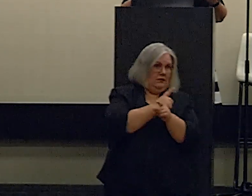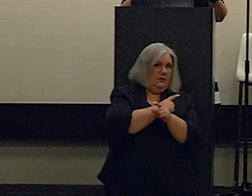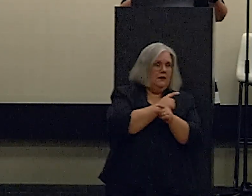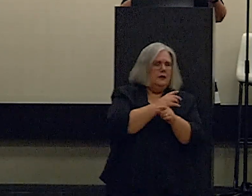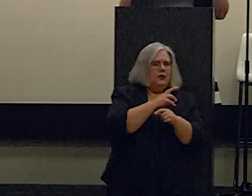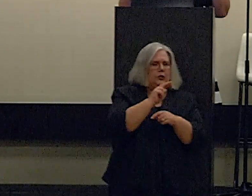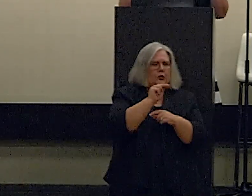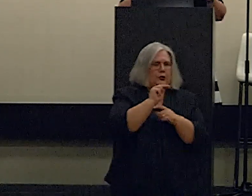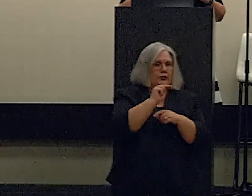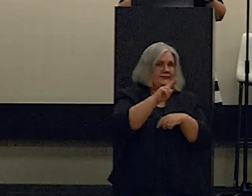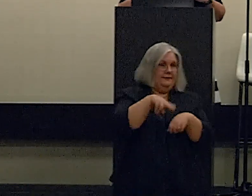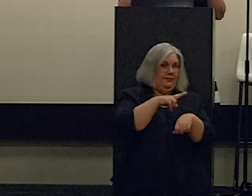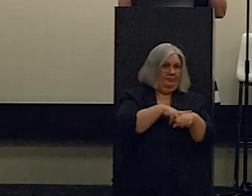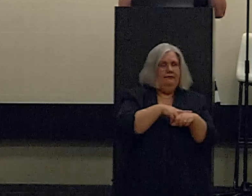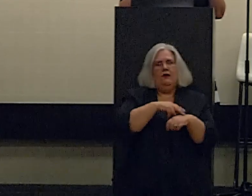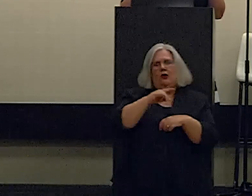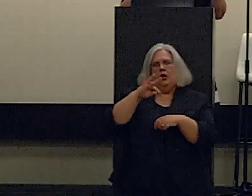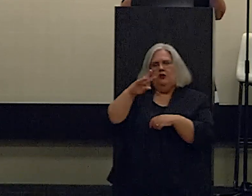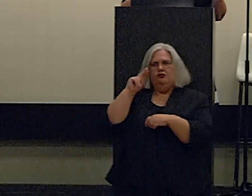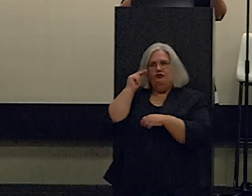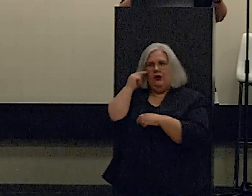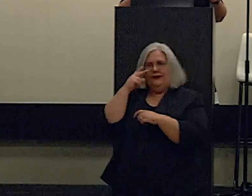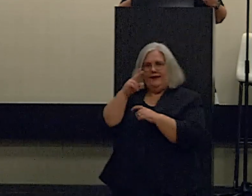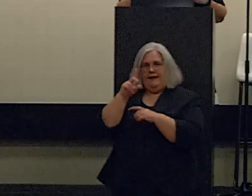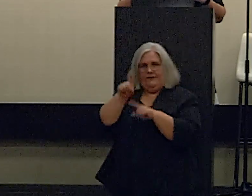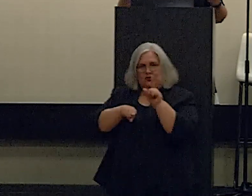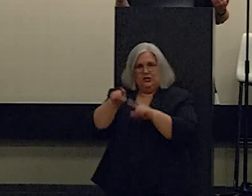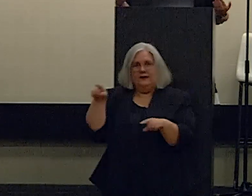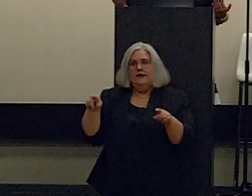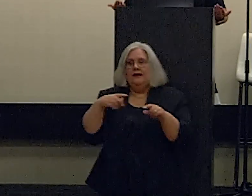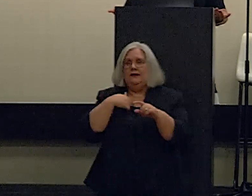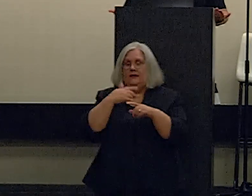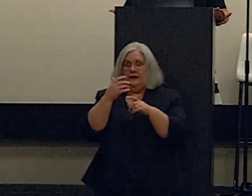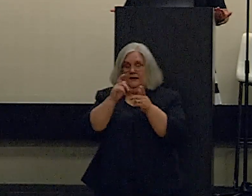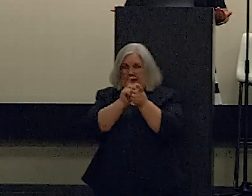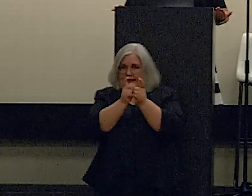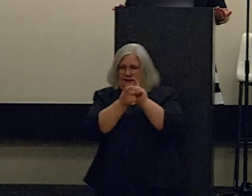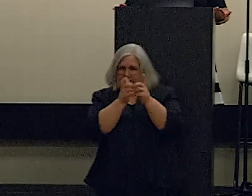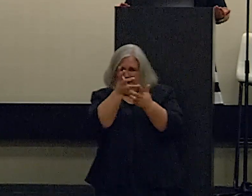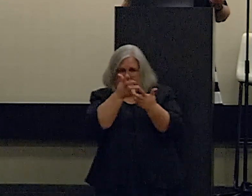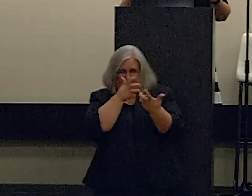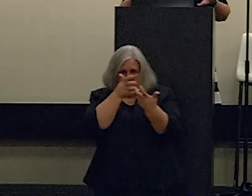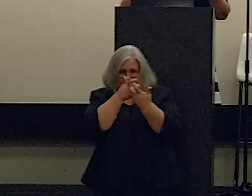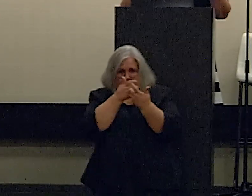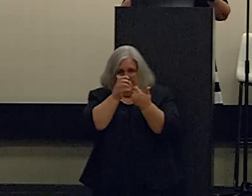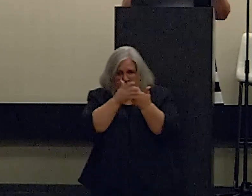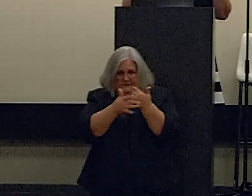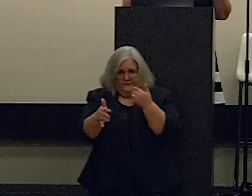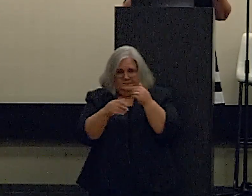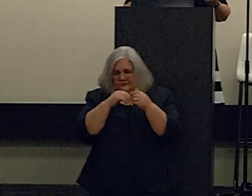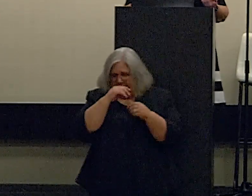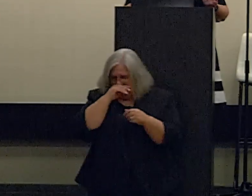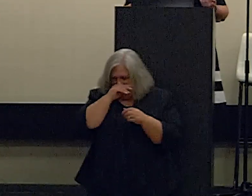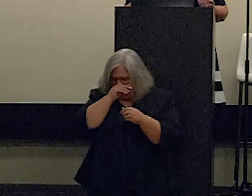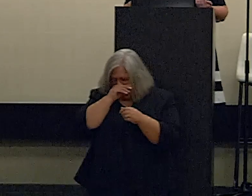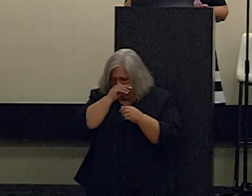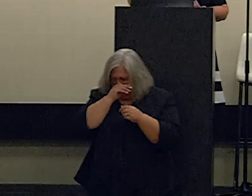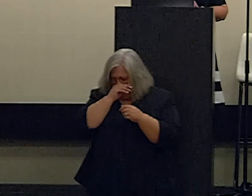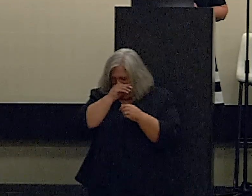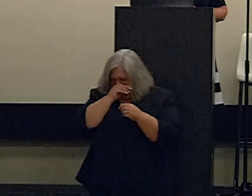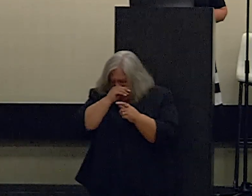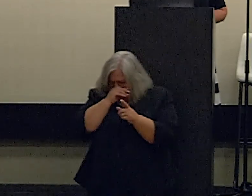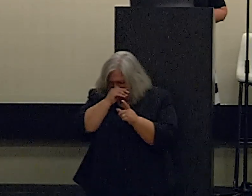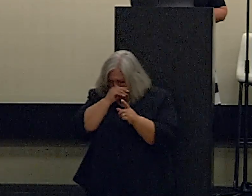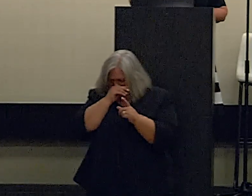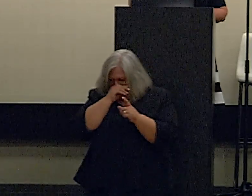neurodivergent, and then that changes how I work with them from then on in. My first impressions are now